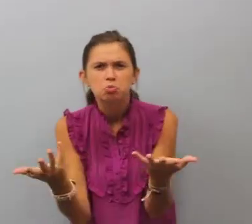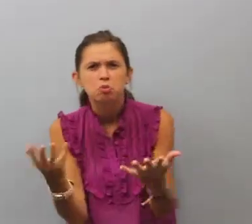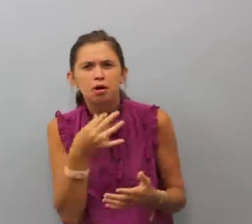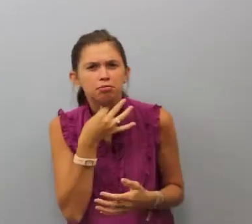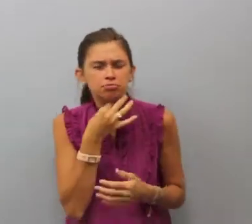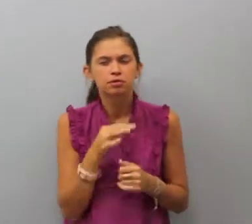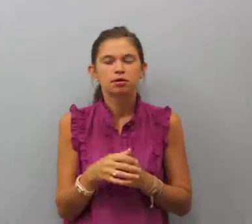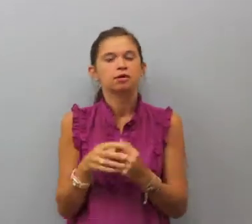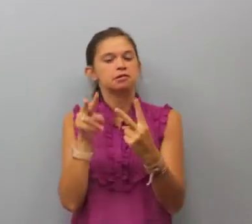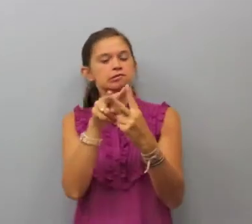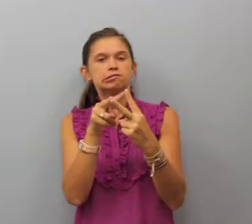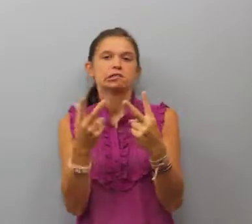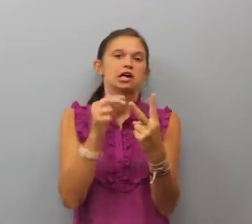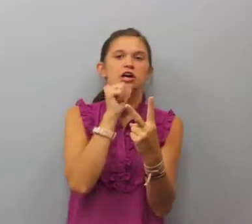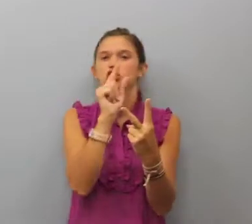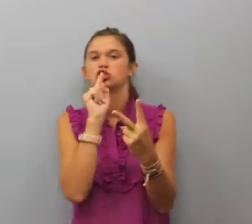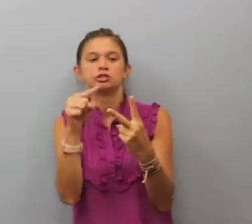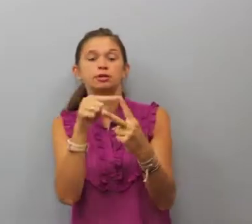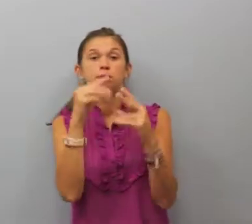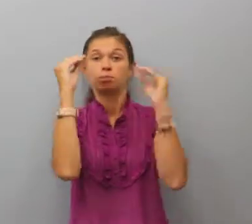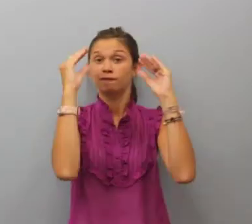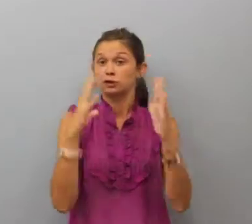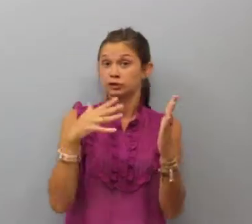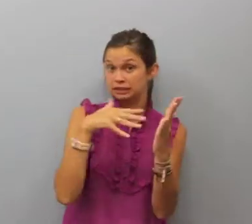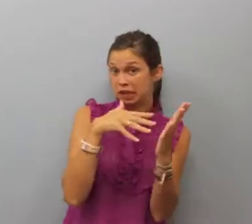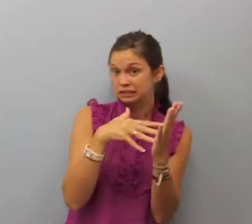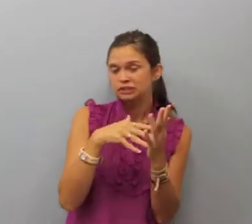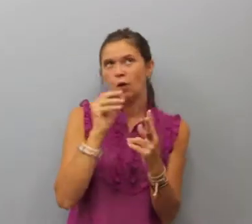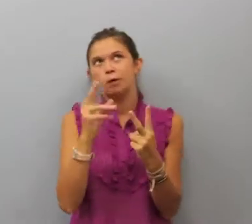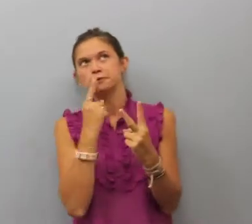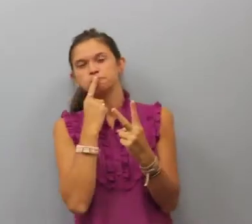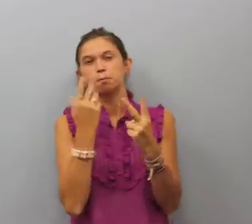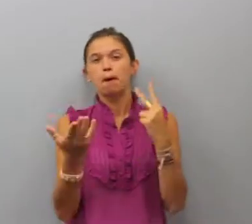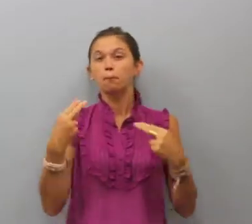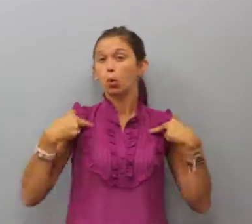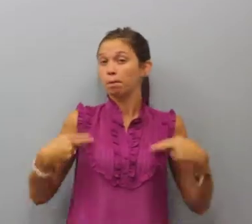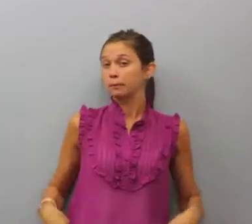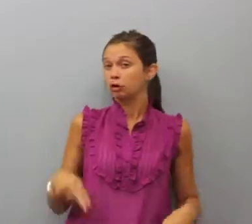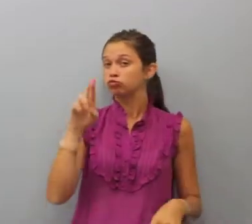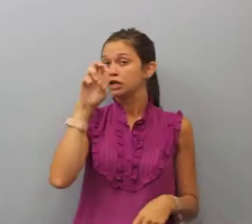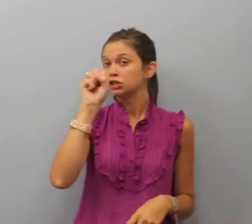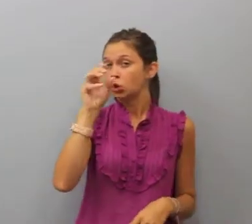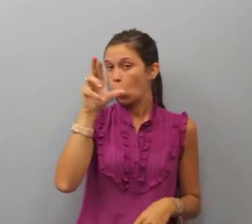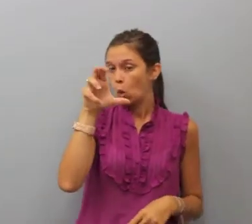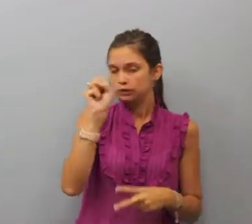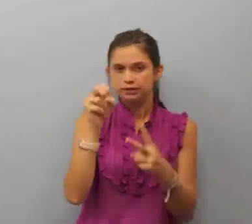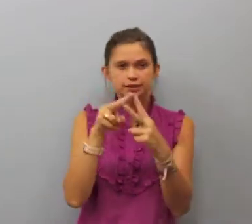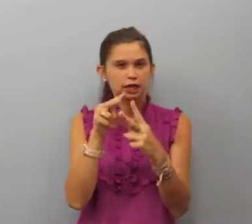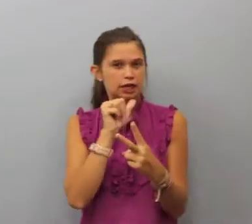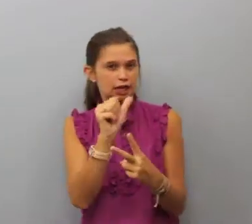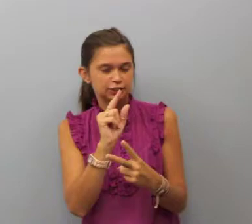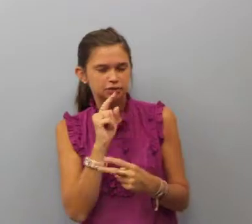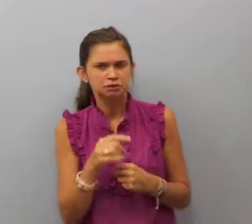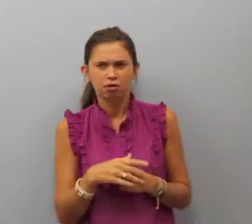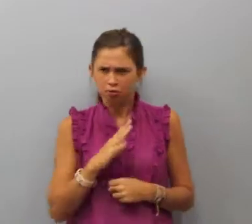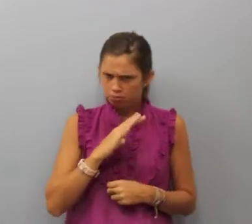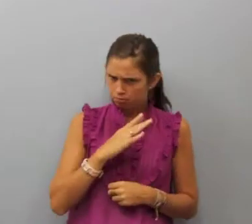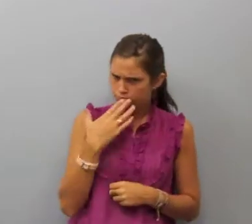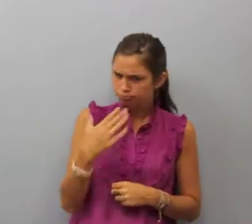He's going to continue his education at graduate school, and he's not quite sure what he wants to do, whether he's going to become a